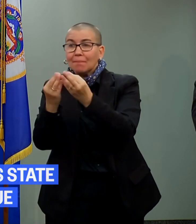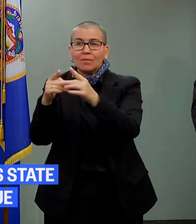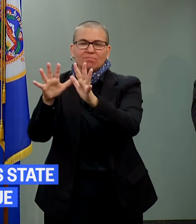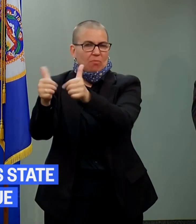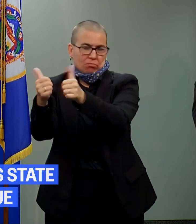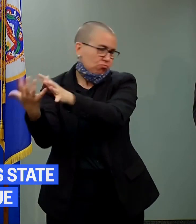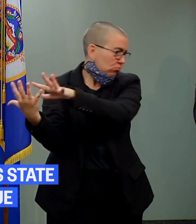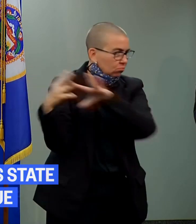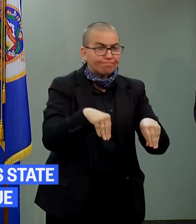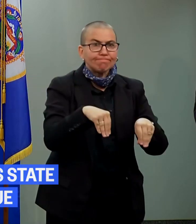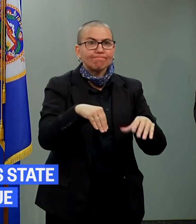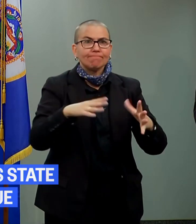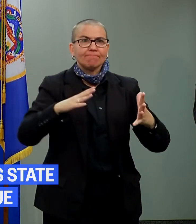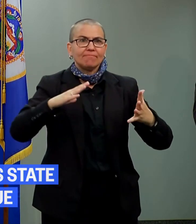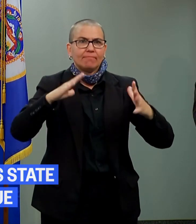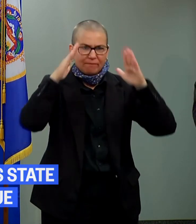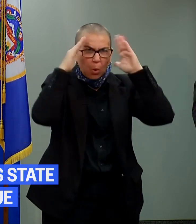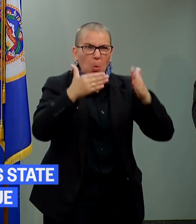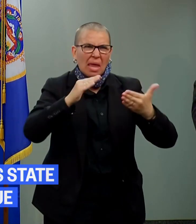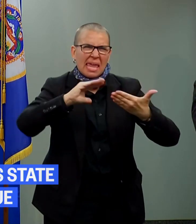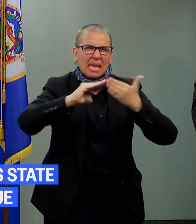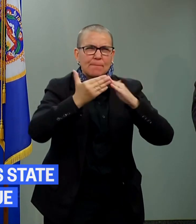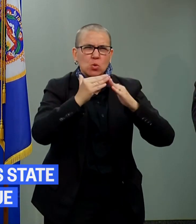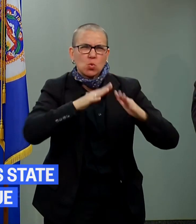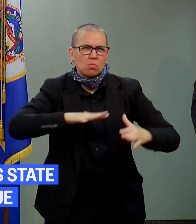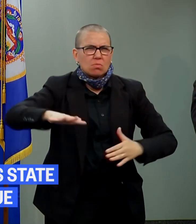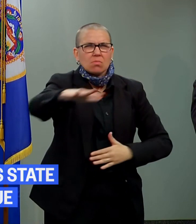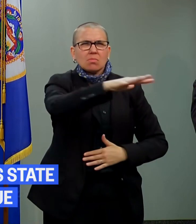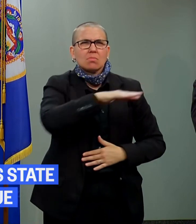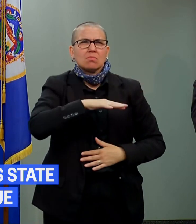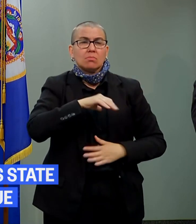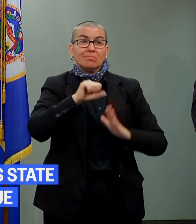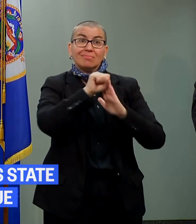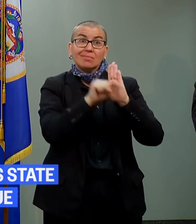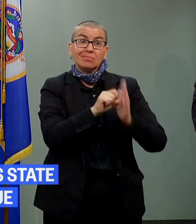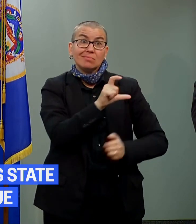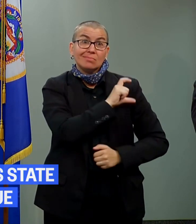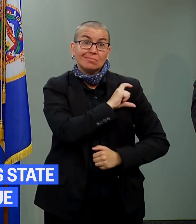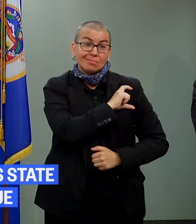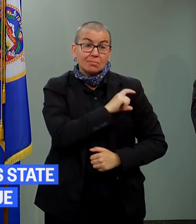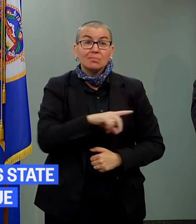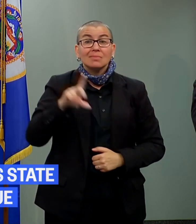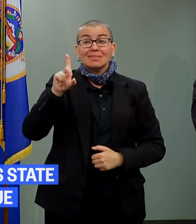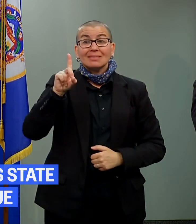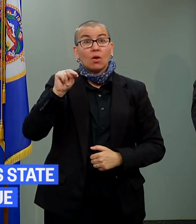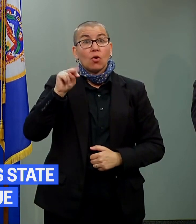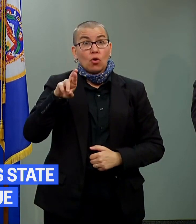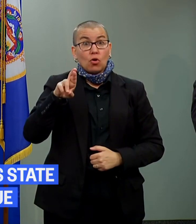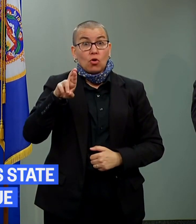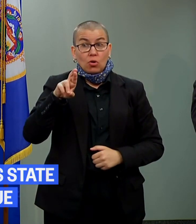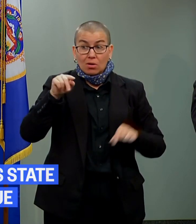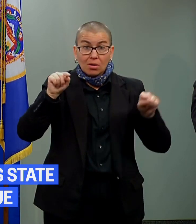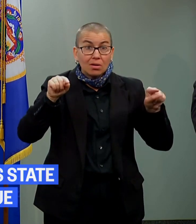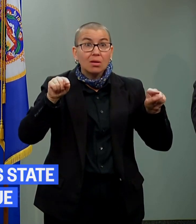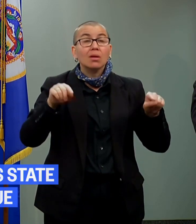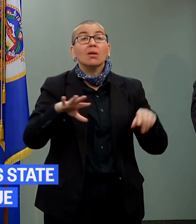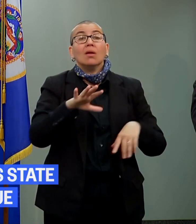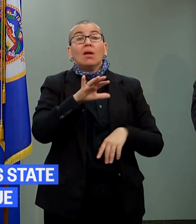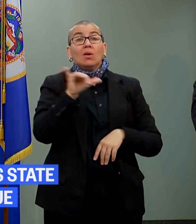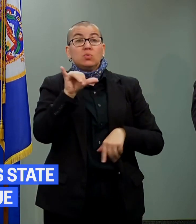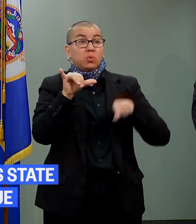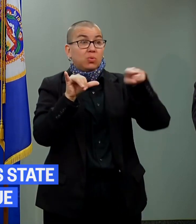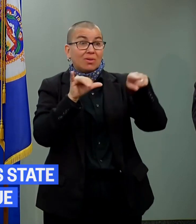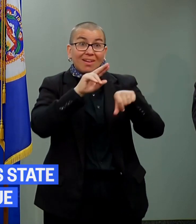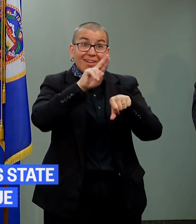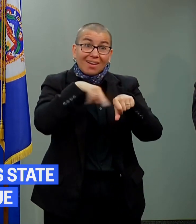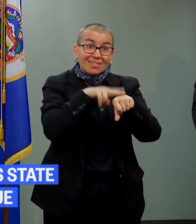safer. State troopers, the DNR conservation officers, the entire National Guard, county sheriff's